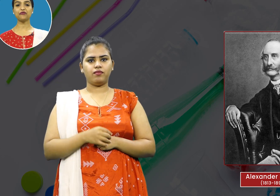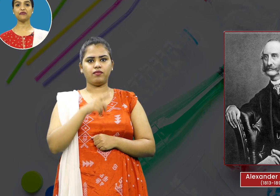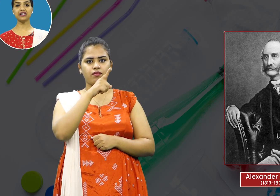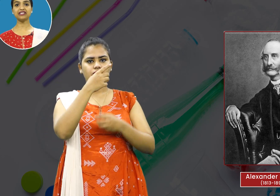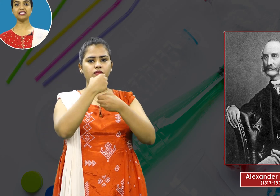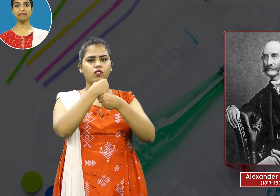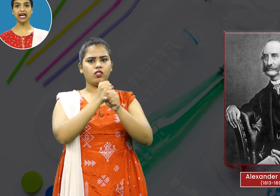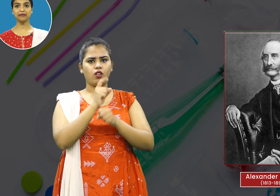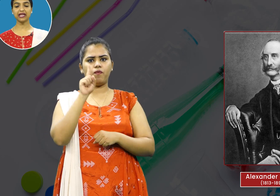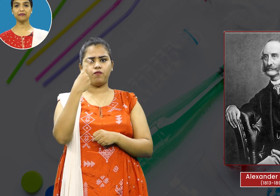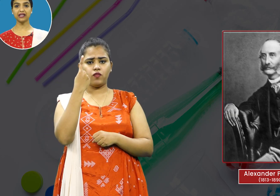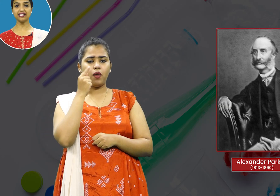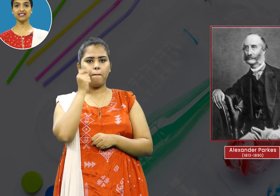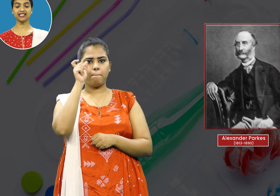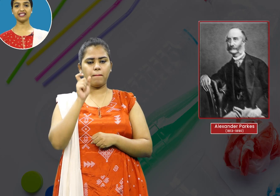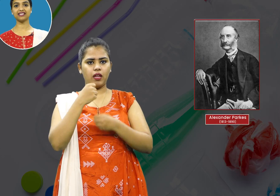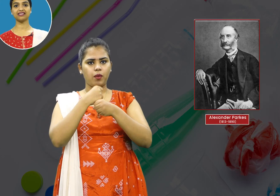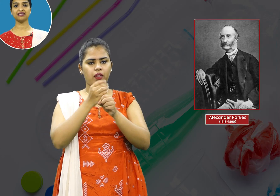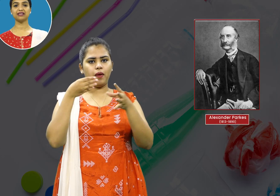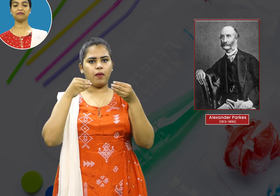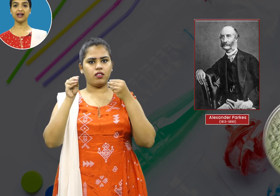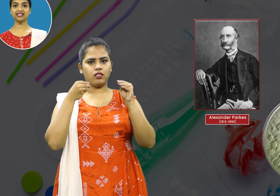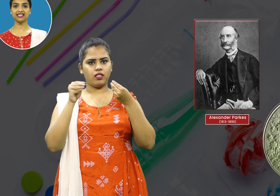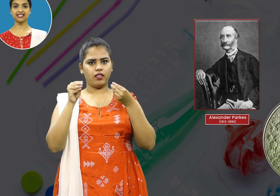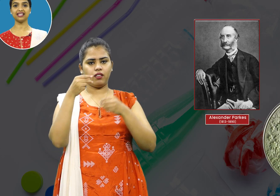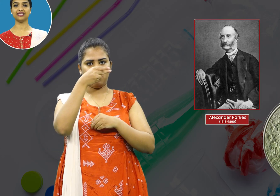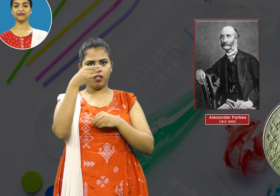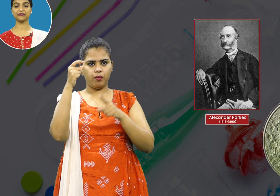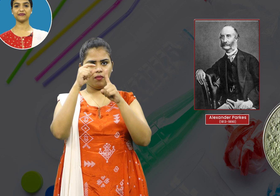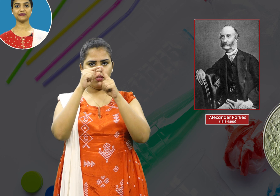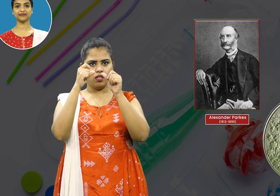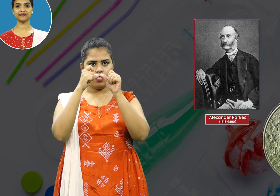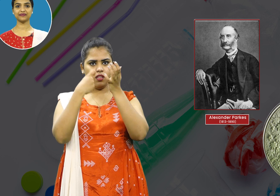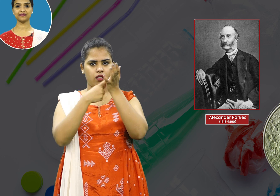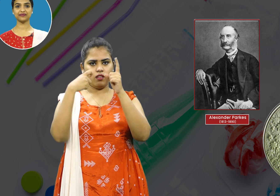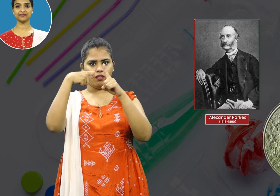creator of first man-made plastic, Parkinson.